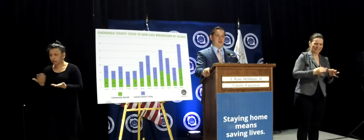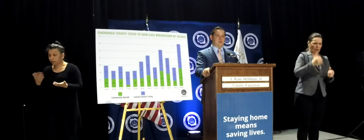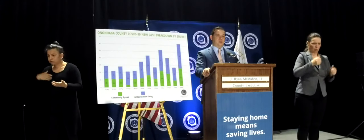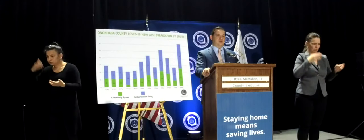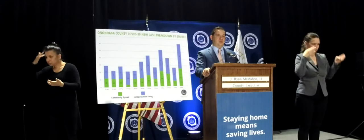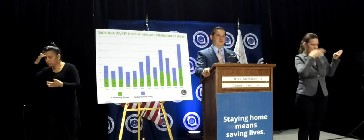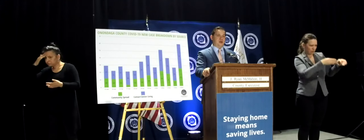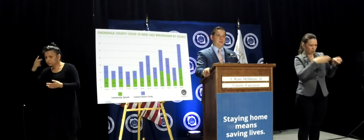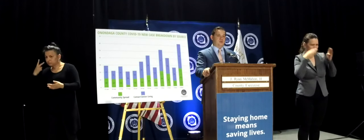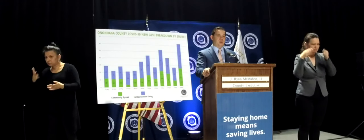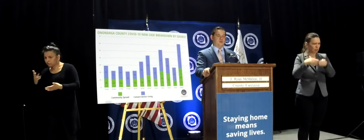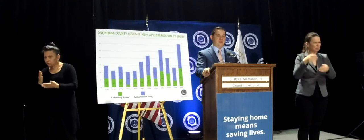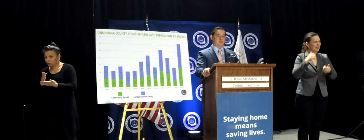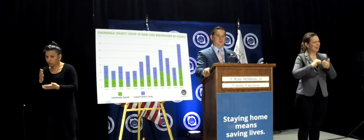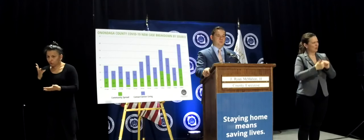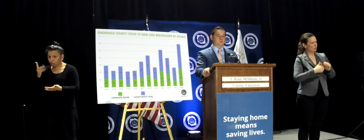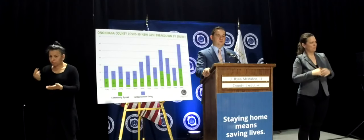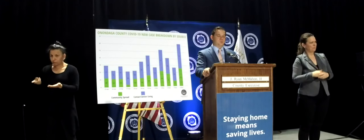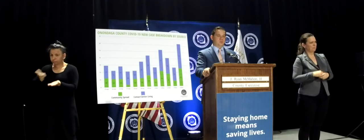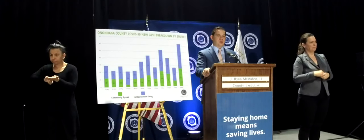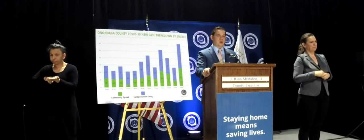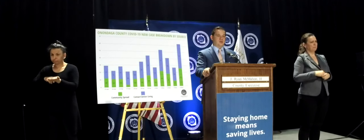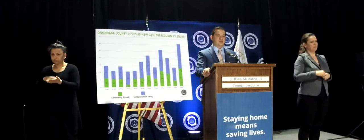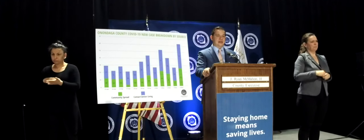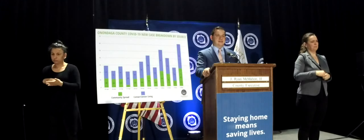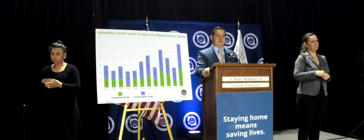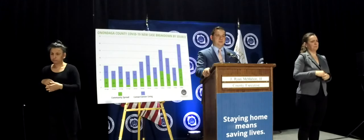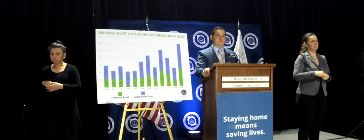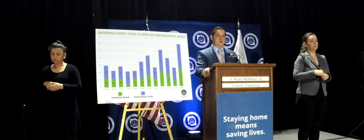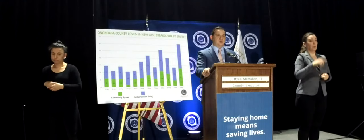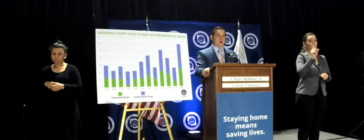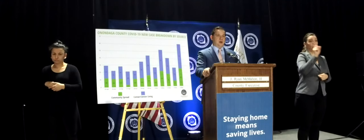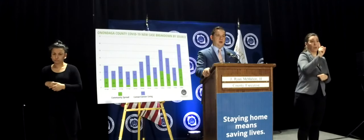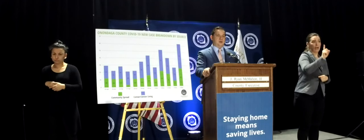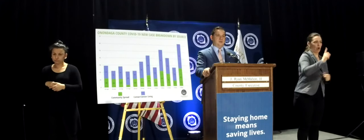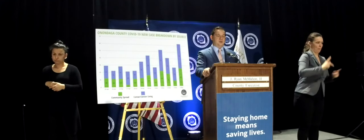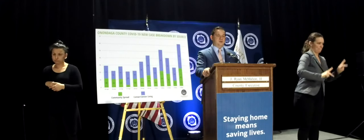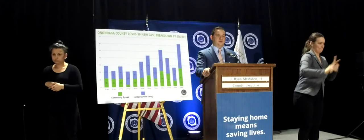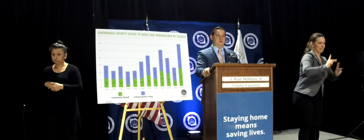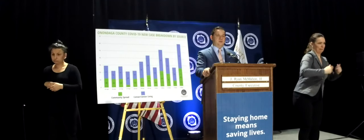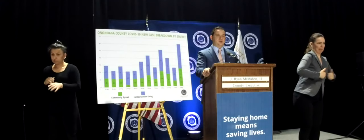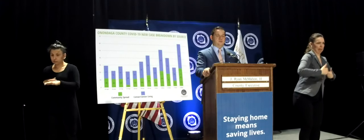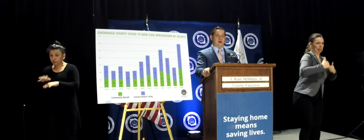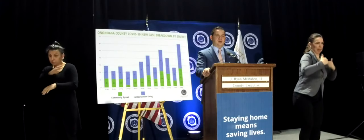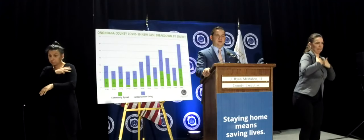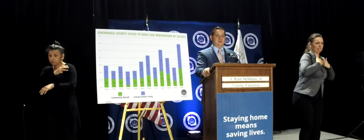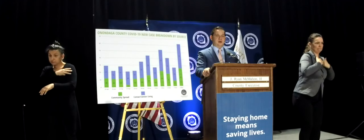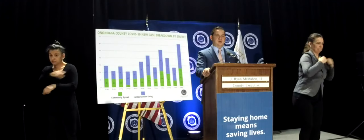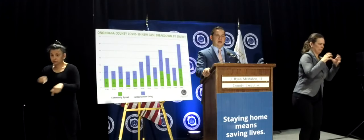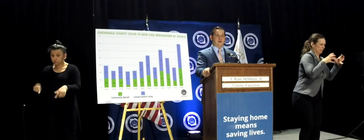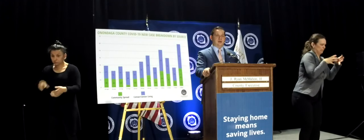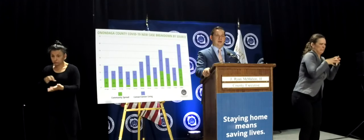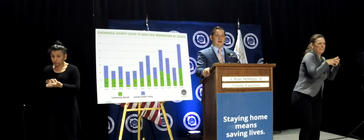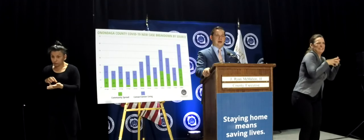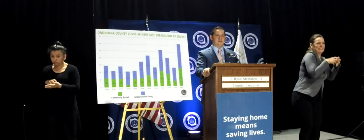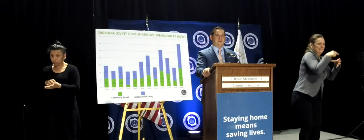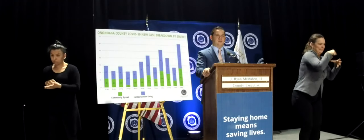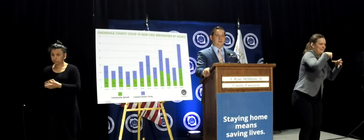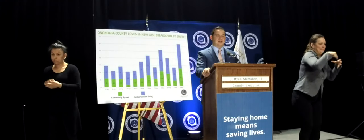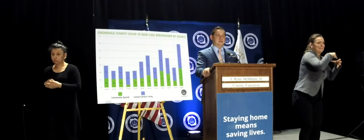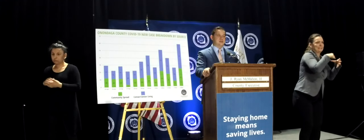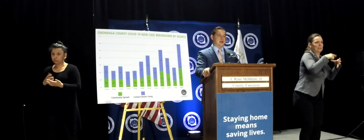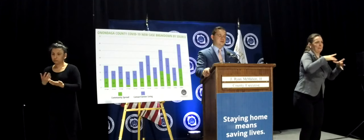referenced 2 families, 3 families, 4 families. There's density. There's different municipalities in our county that